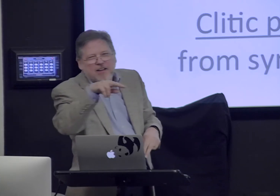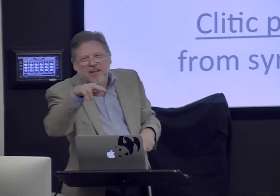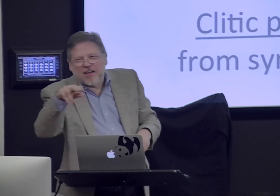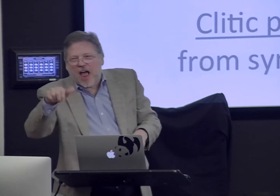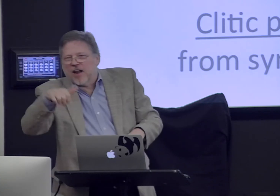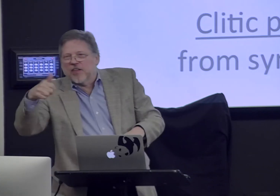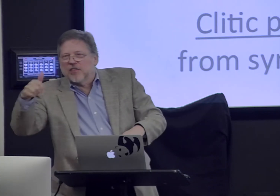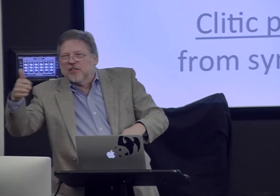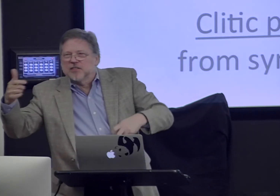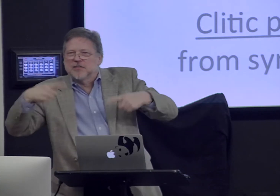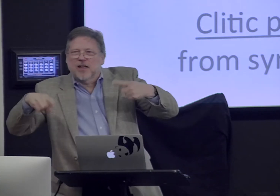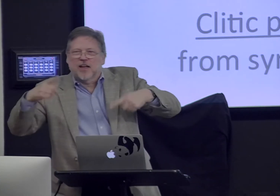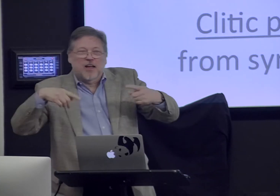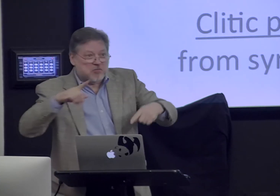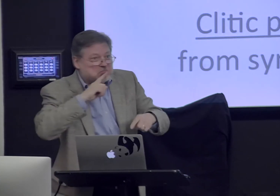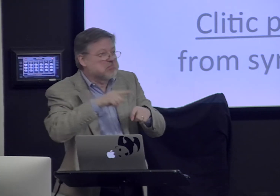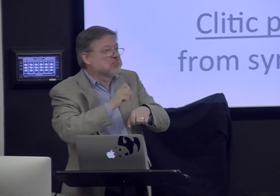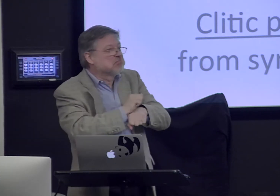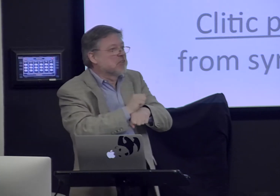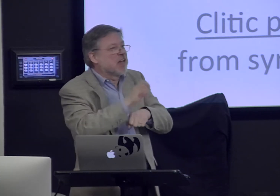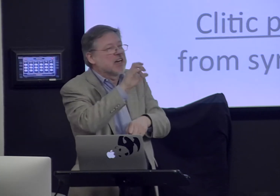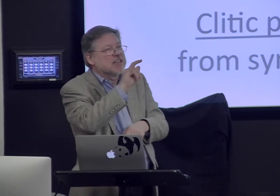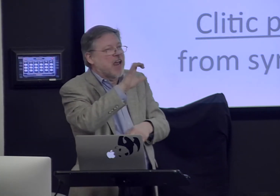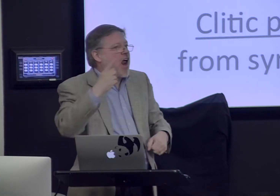is it that gender occurs in the beginning?